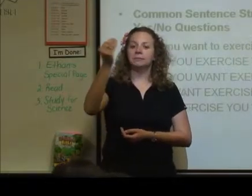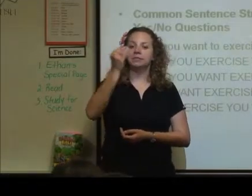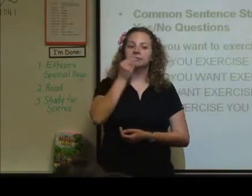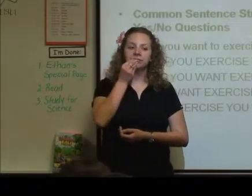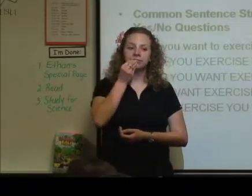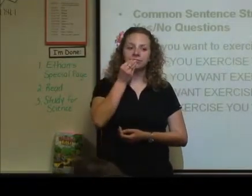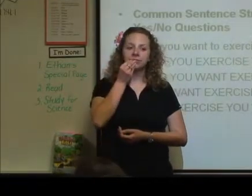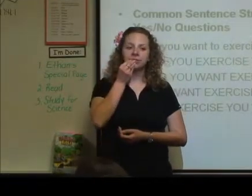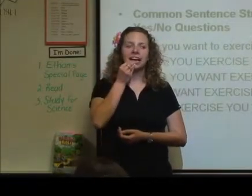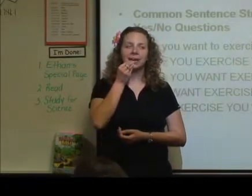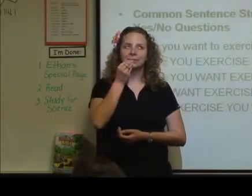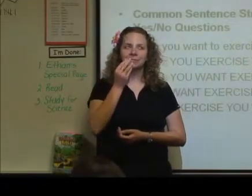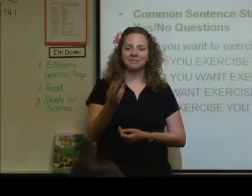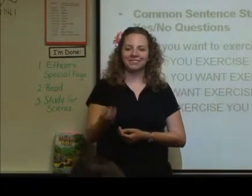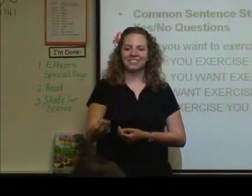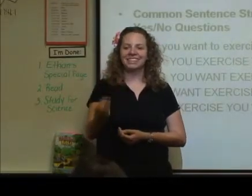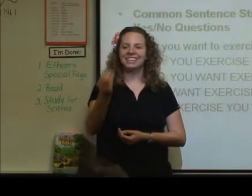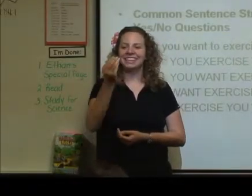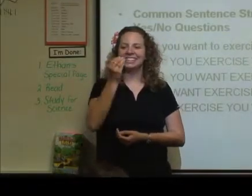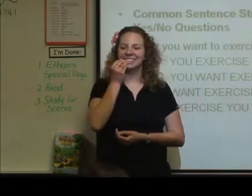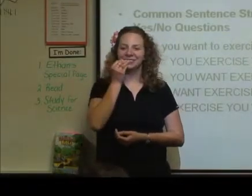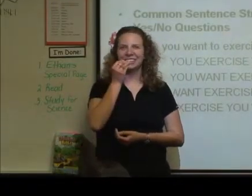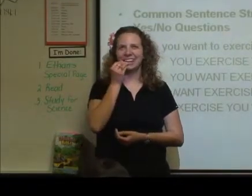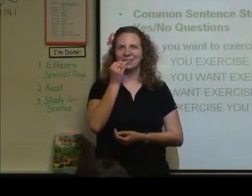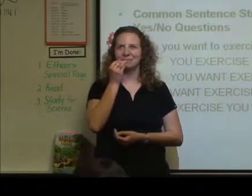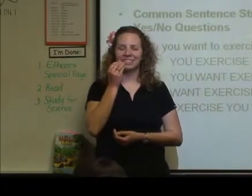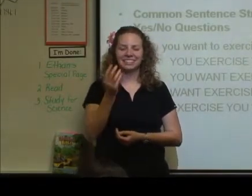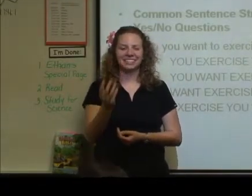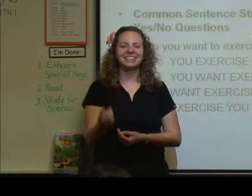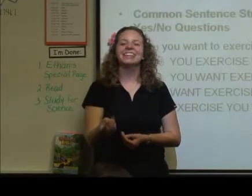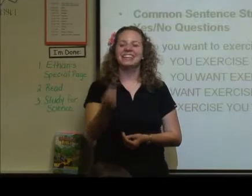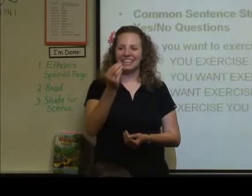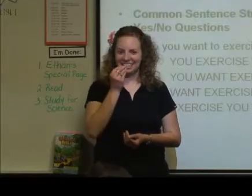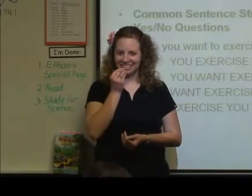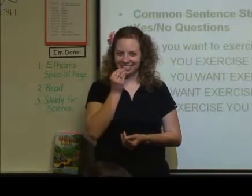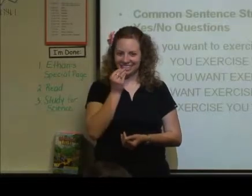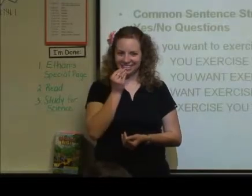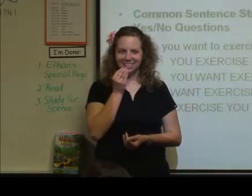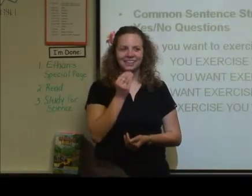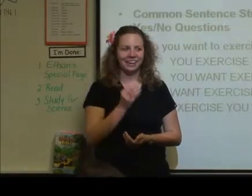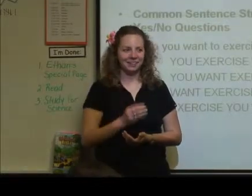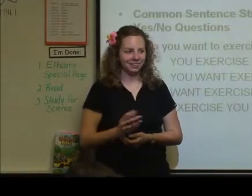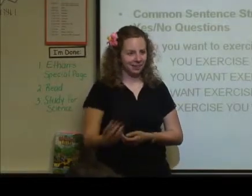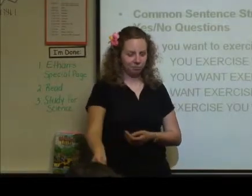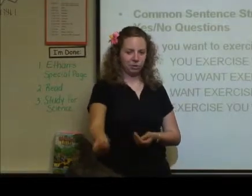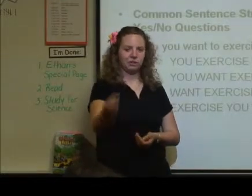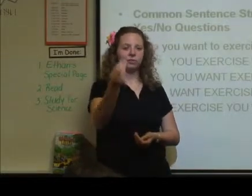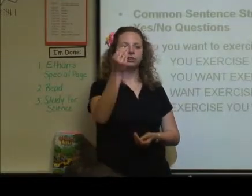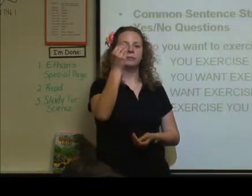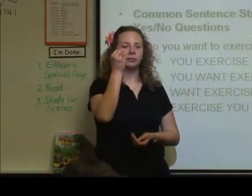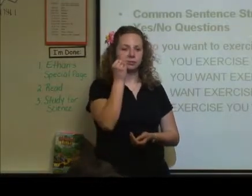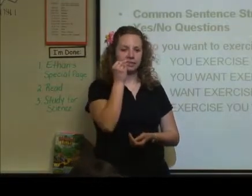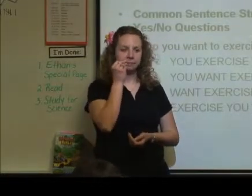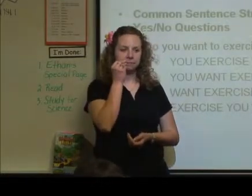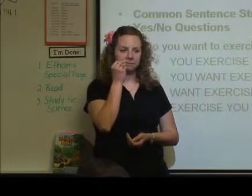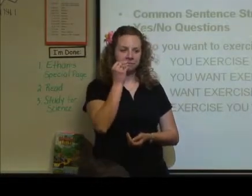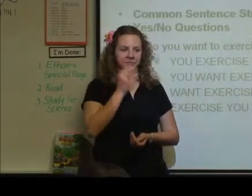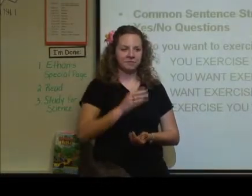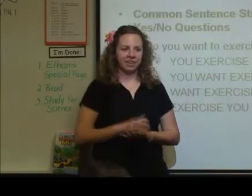times. Times. Eat. 1 times. Eat. Okay, like putting food in your mouth 1 time.